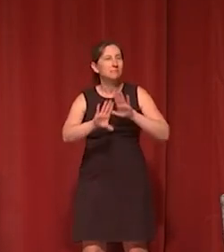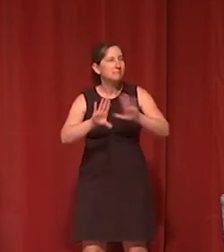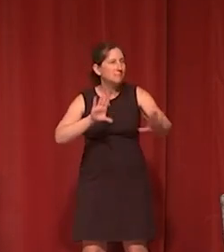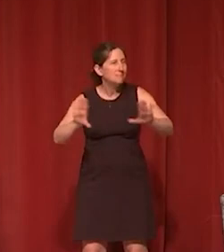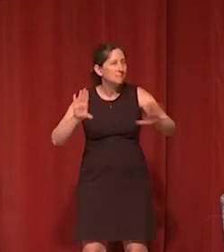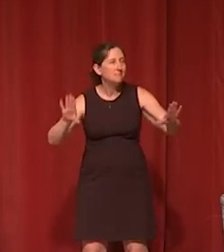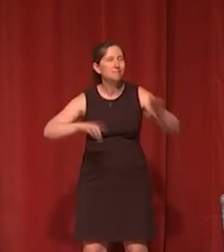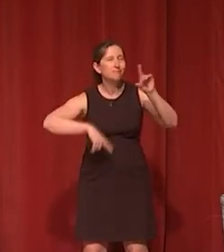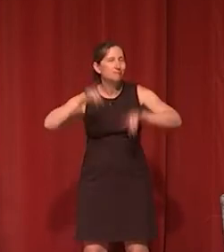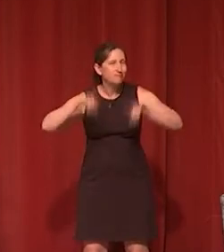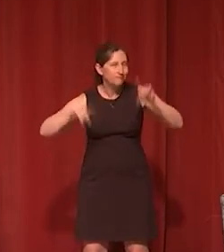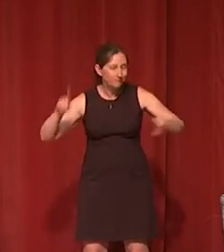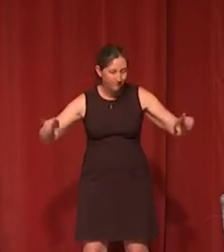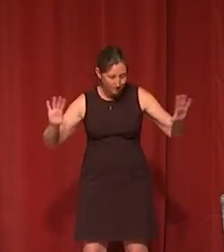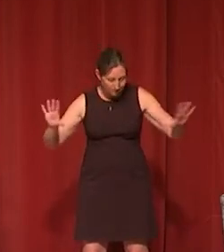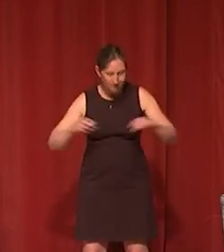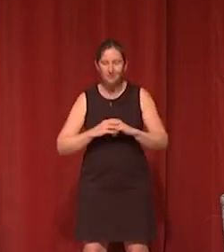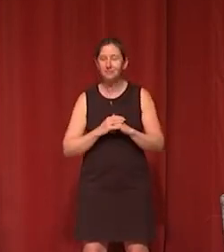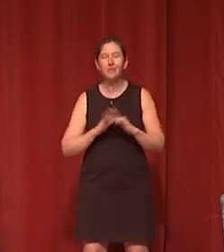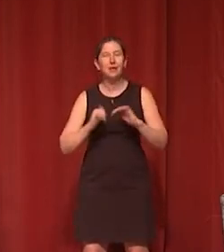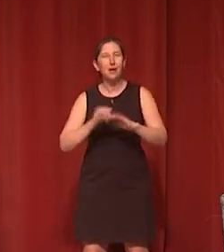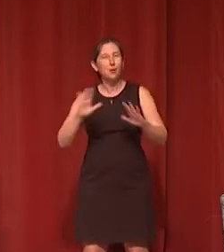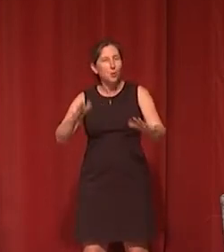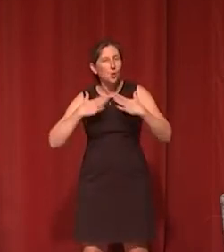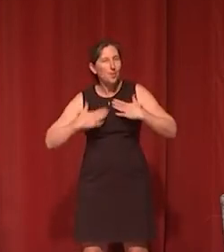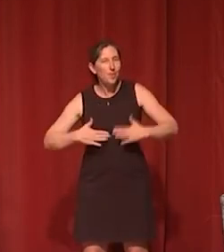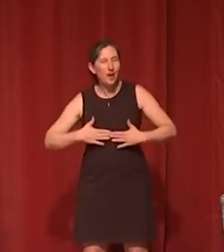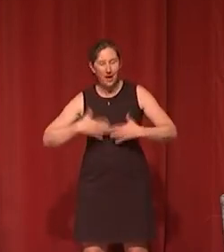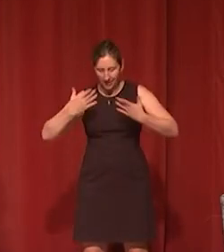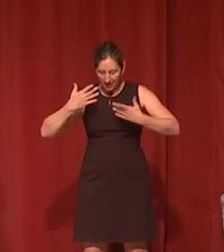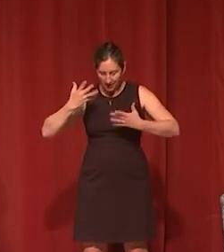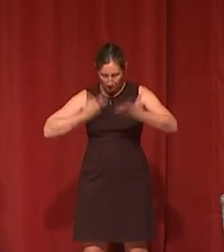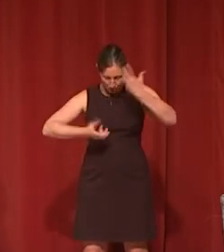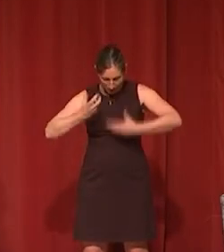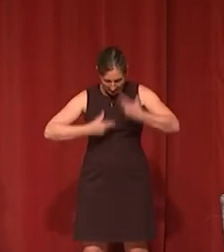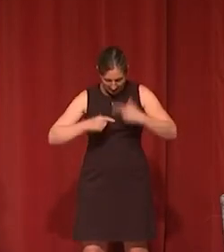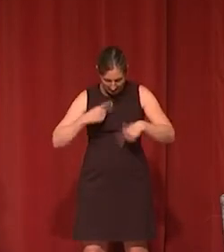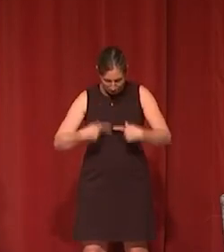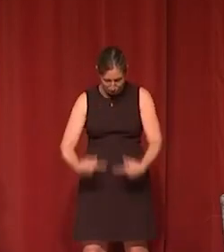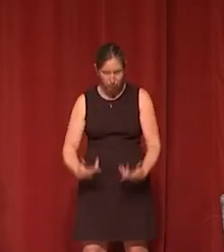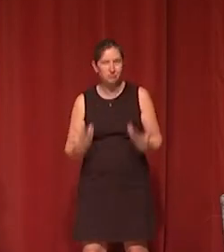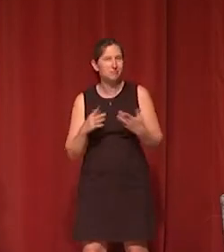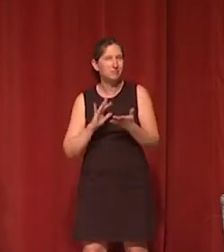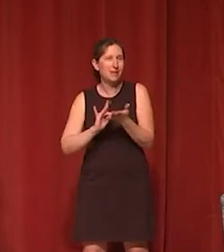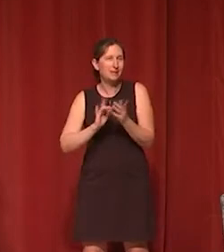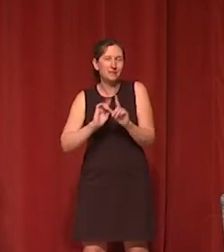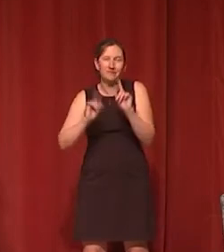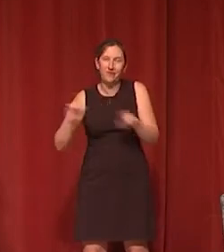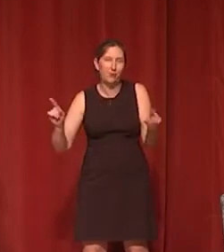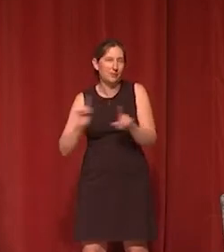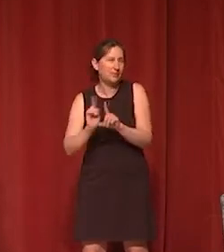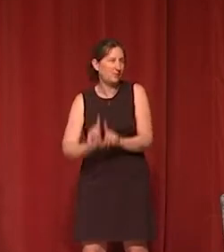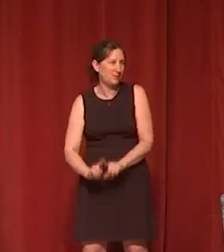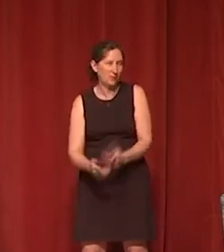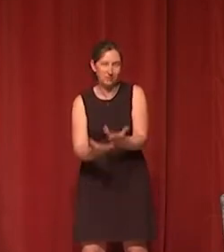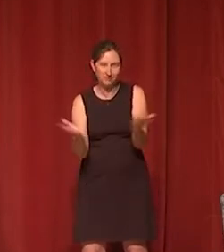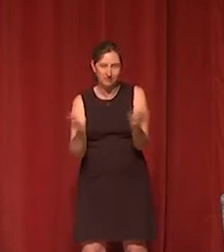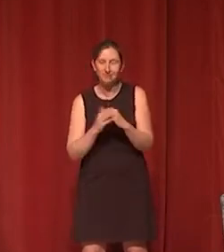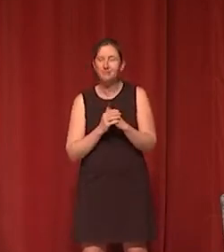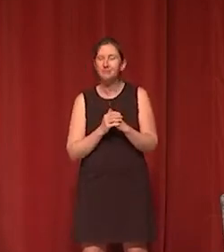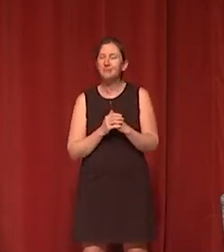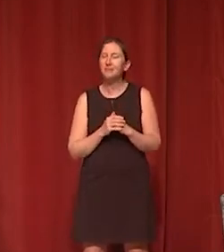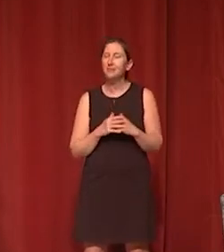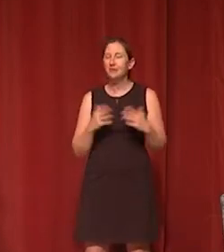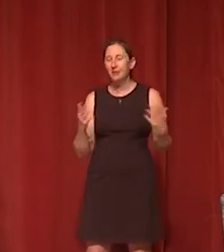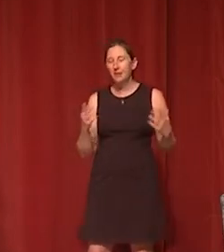may have. I think there's always side effects or things that you could point to. I think when you evaluate, you